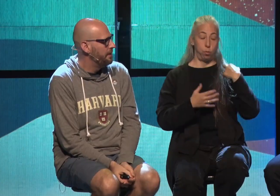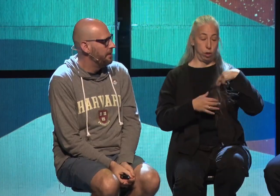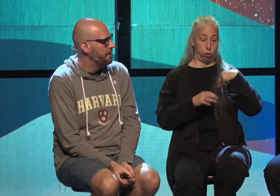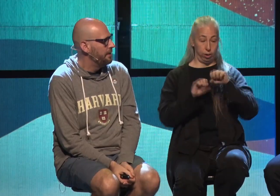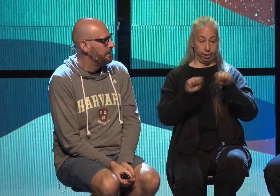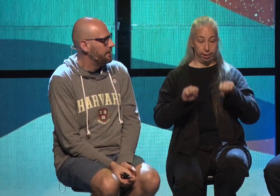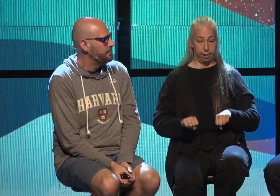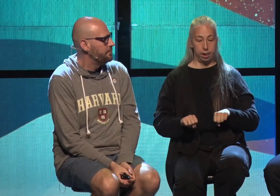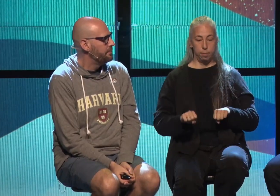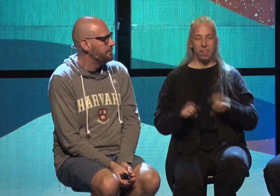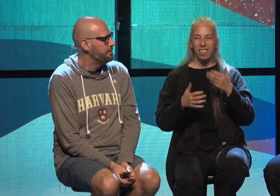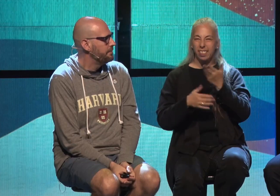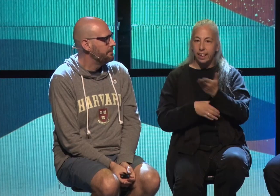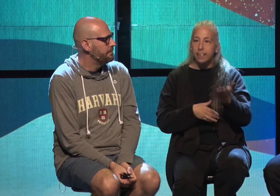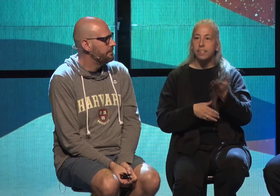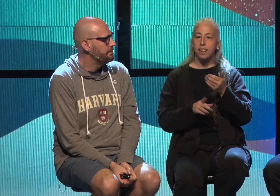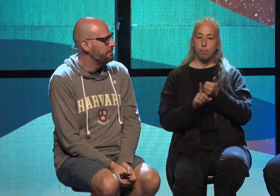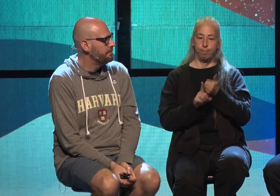systems that there is